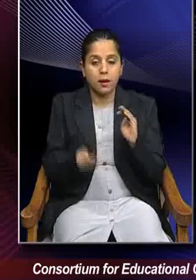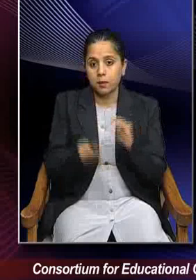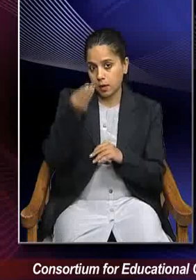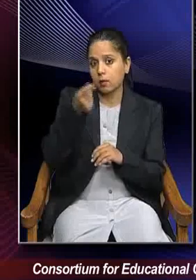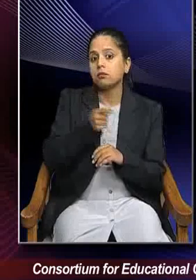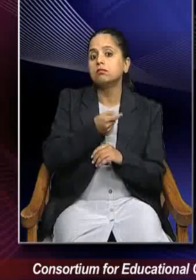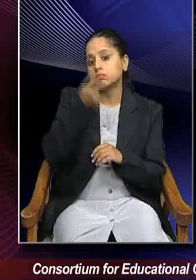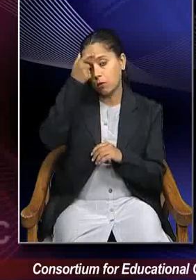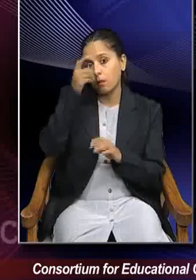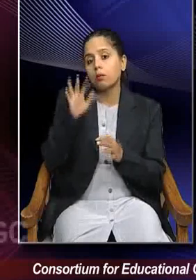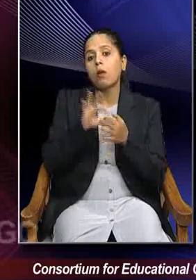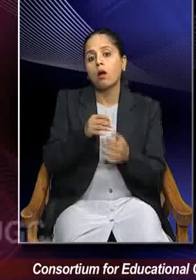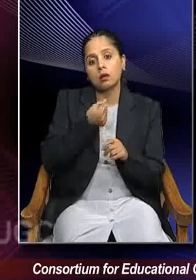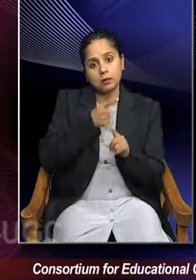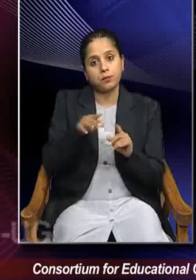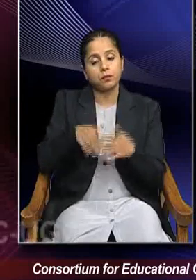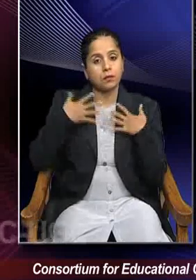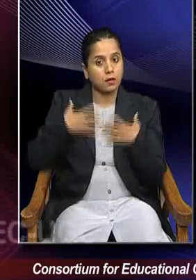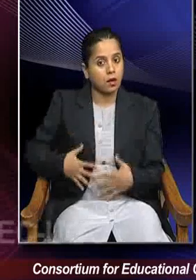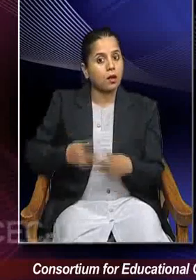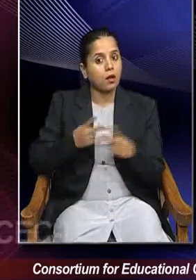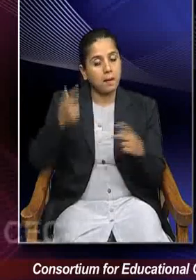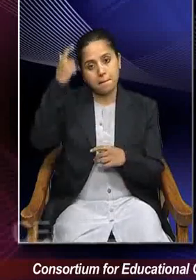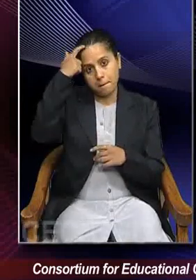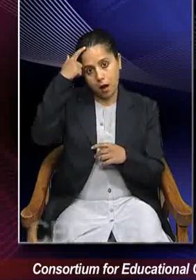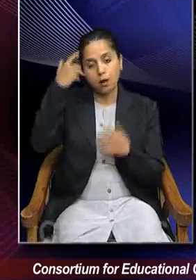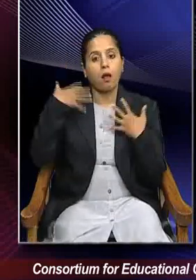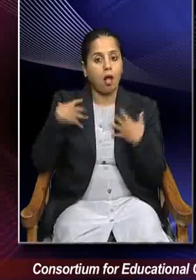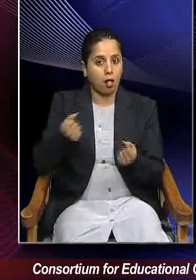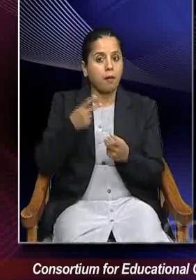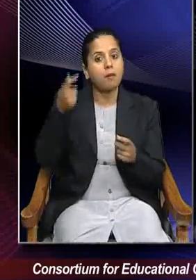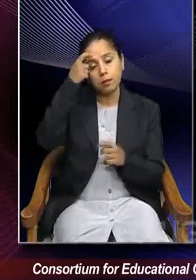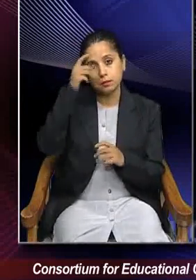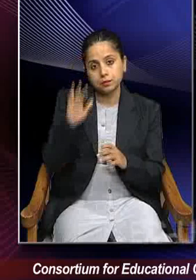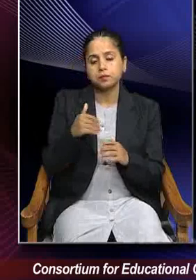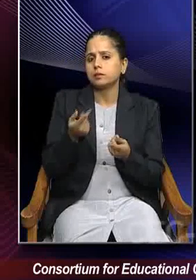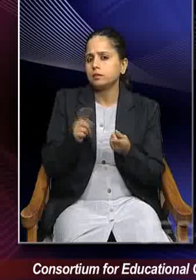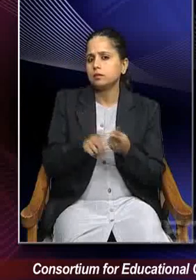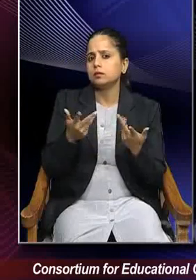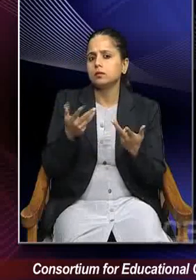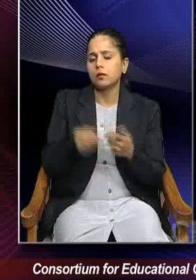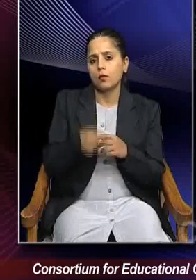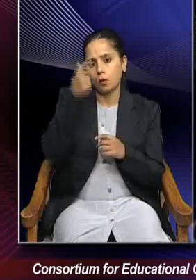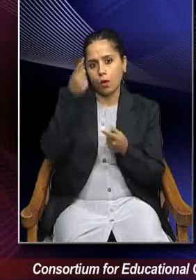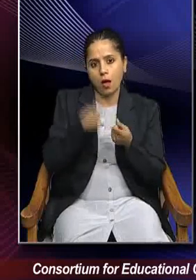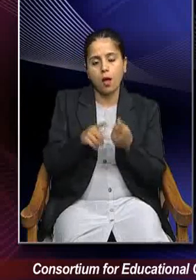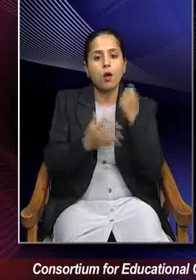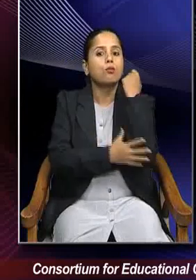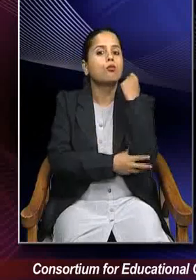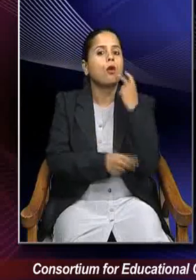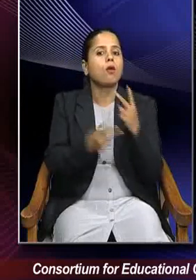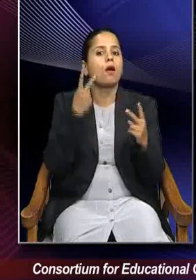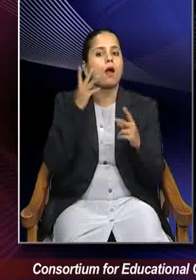cost on physical body and mental health of people. So what happens is the issues of poverty are